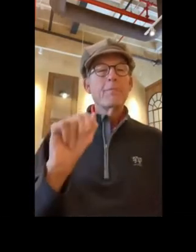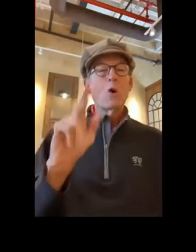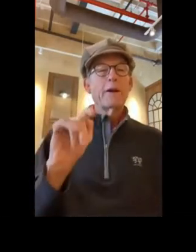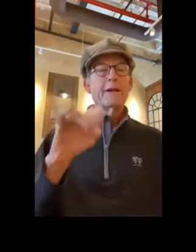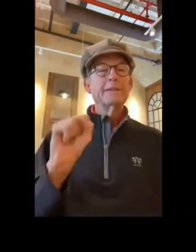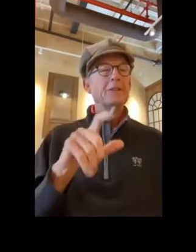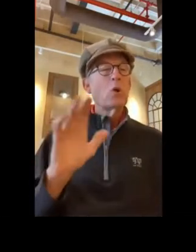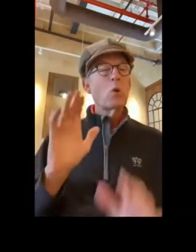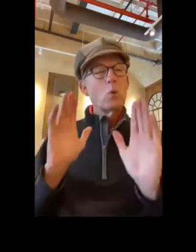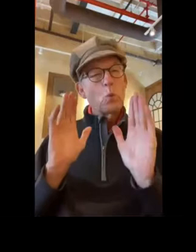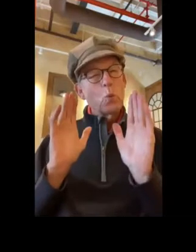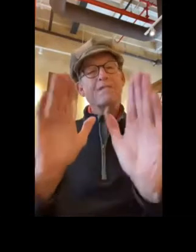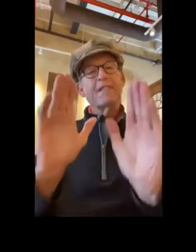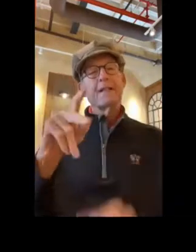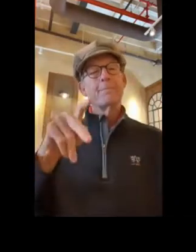their parties,